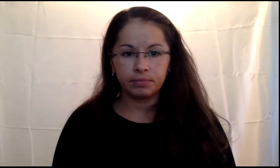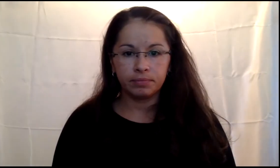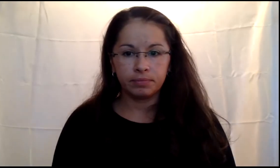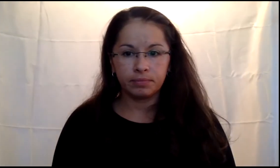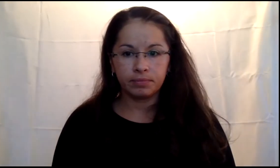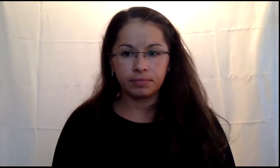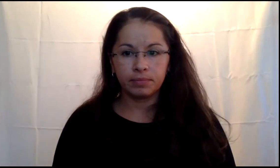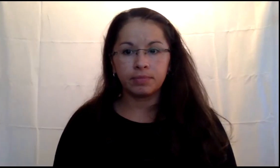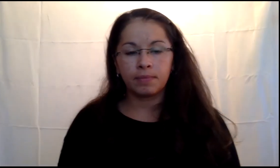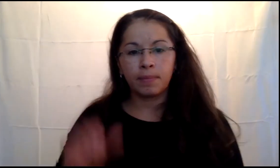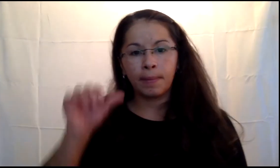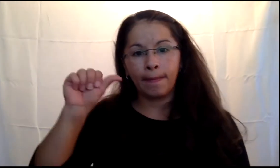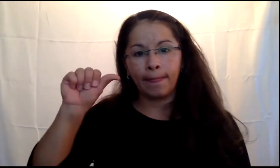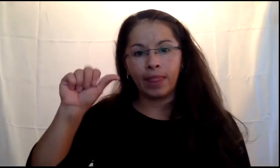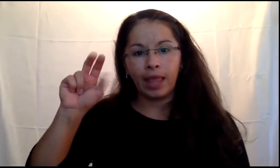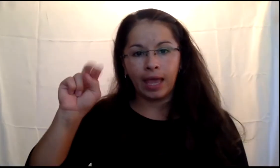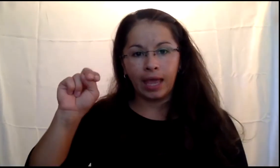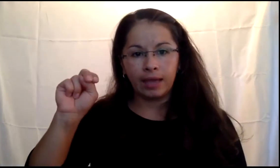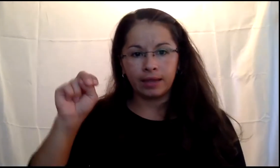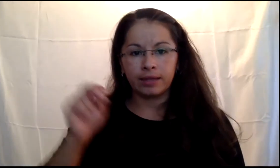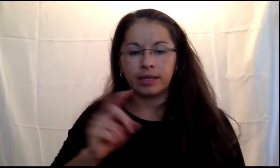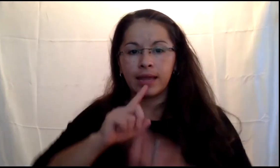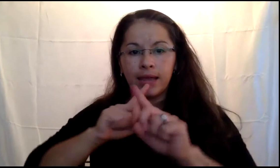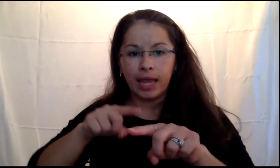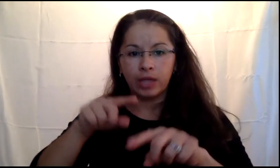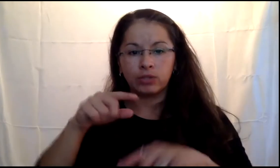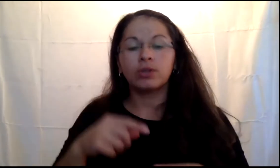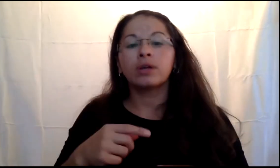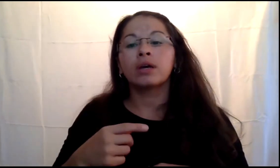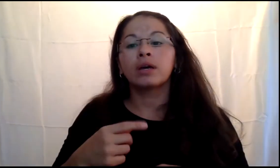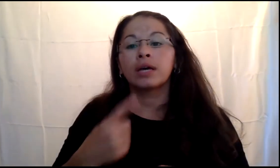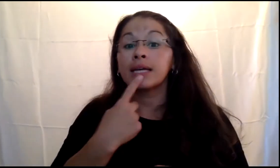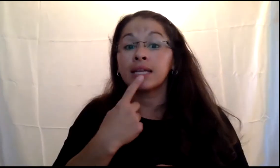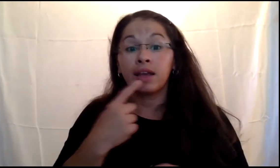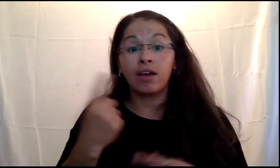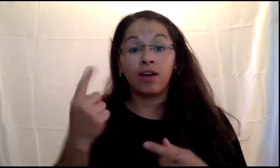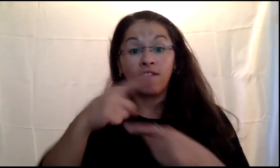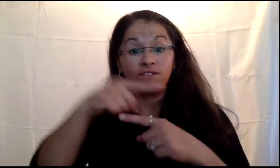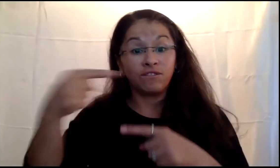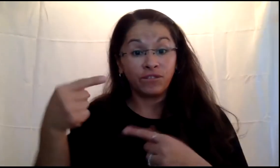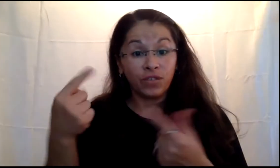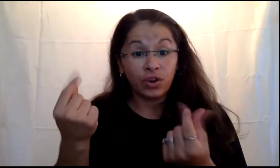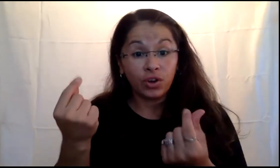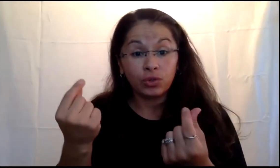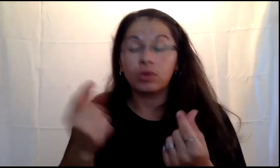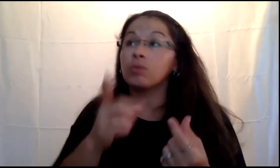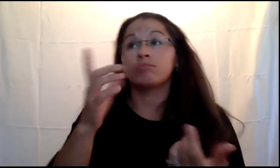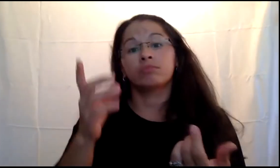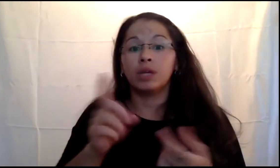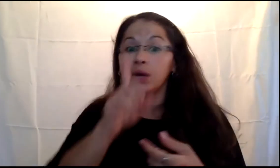Okay, I'll start. The first thing you need to do, if you are, well, really anywhere, if you're just starting